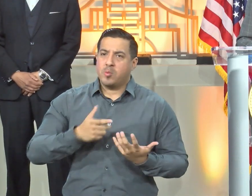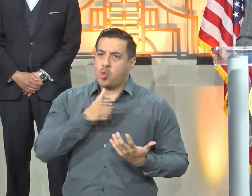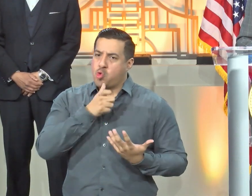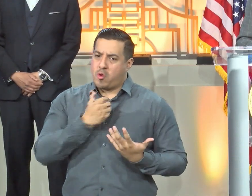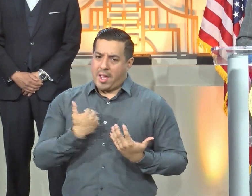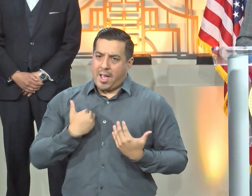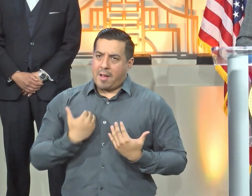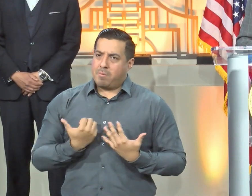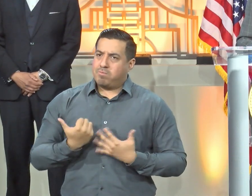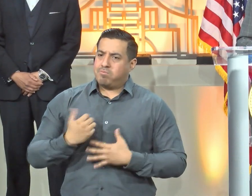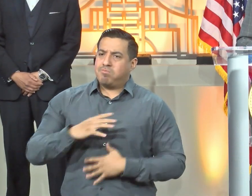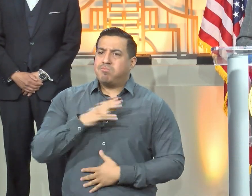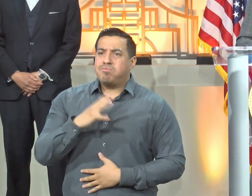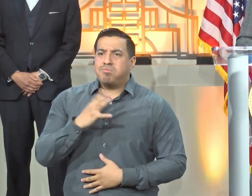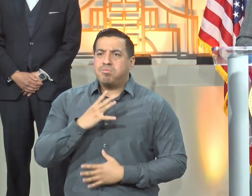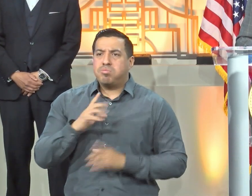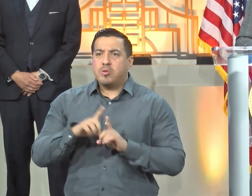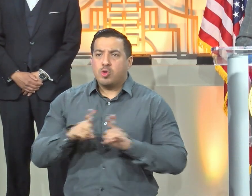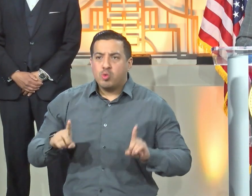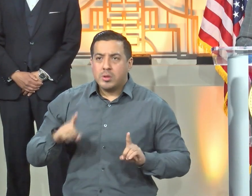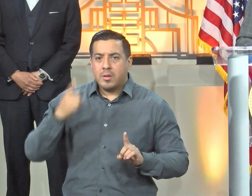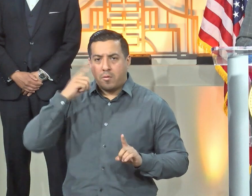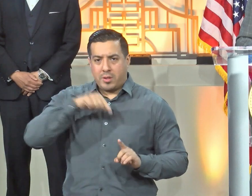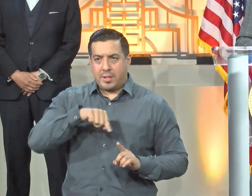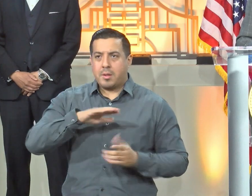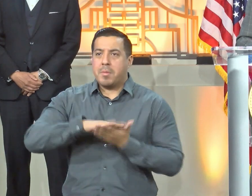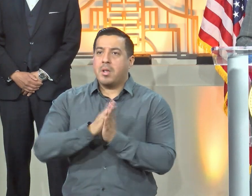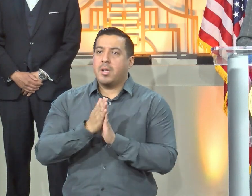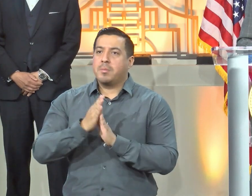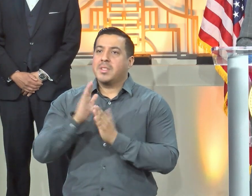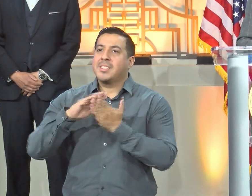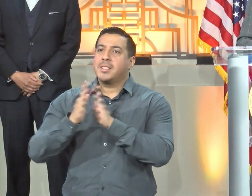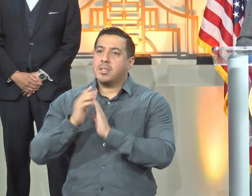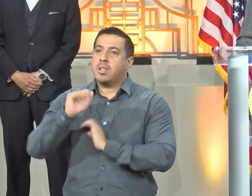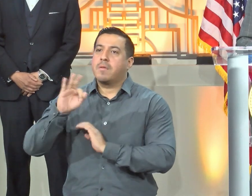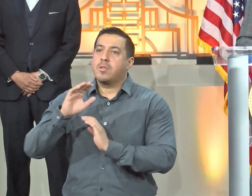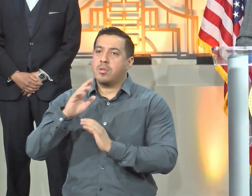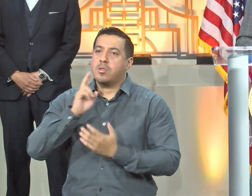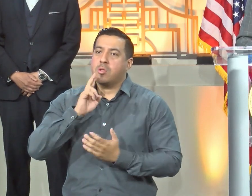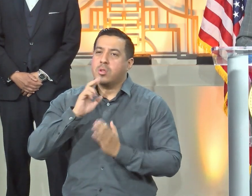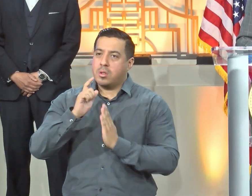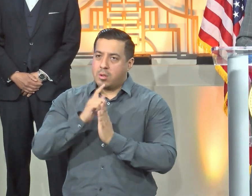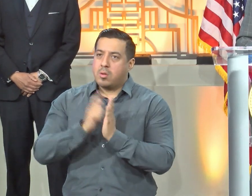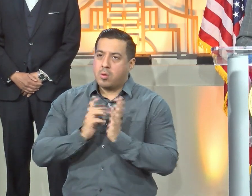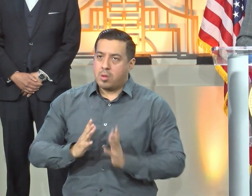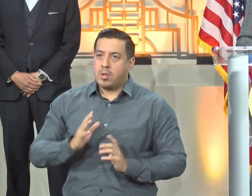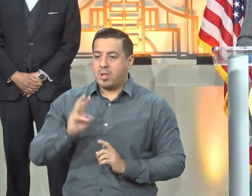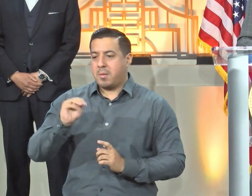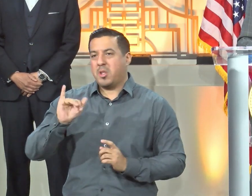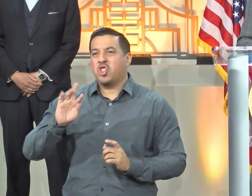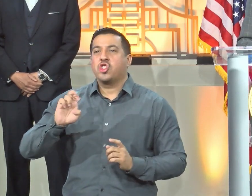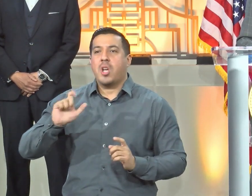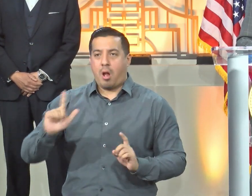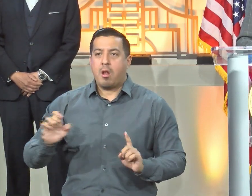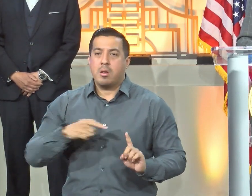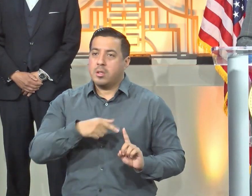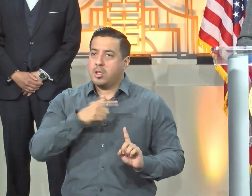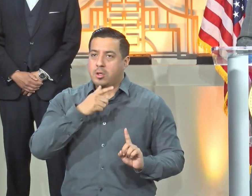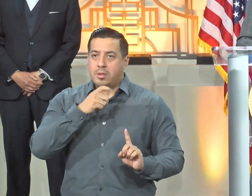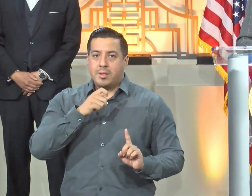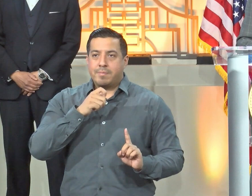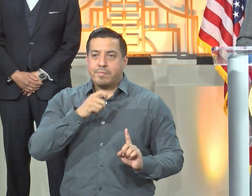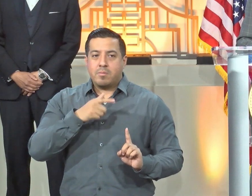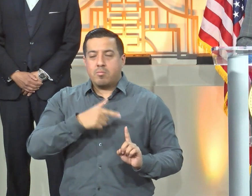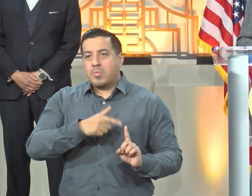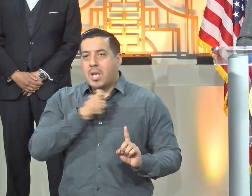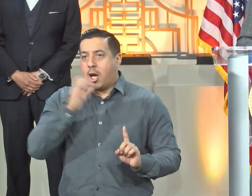well to serve as city attorney for the city of Houston. Arturo Michel is no stranger to the